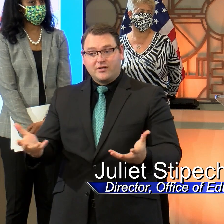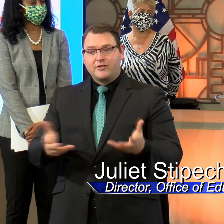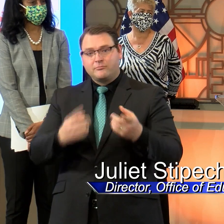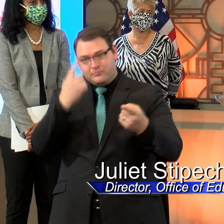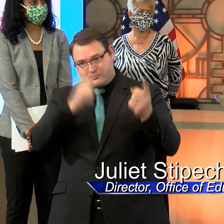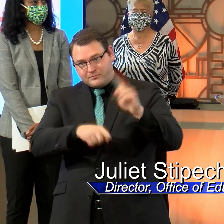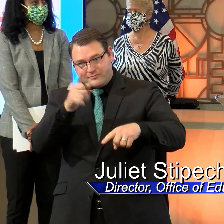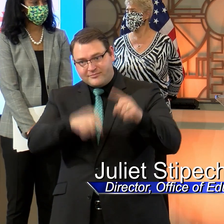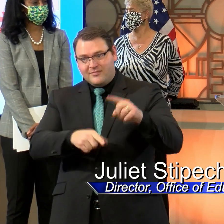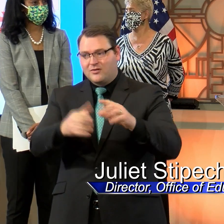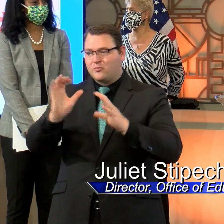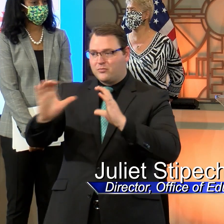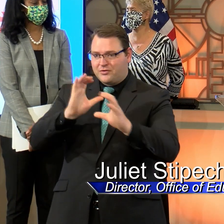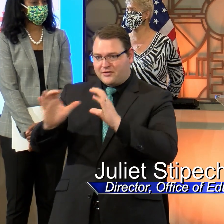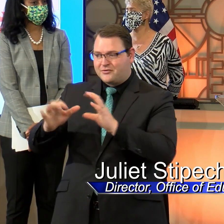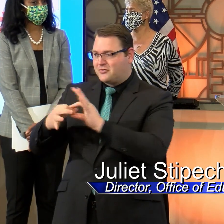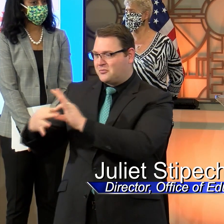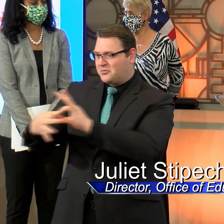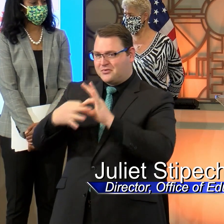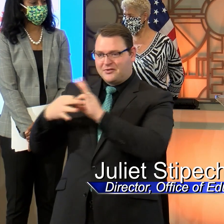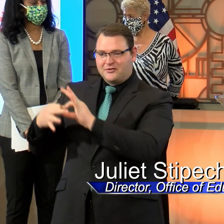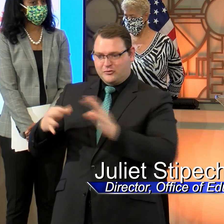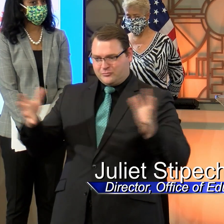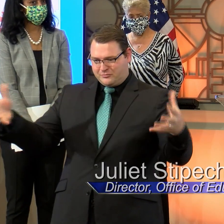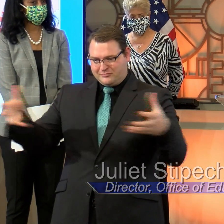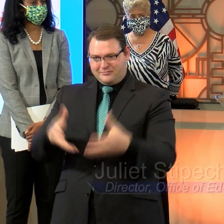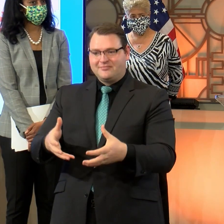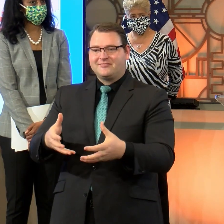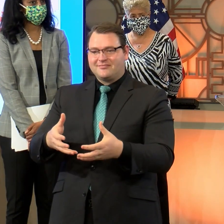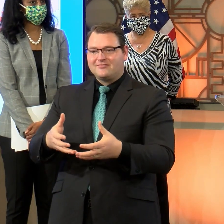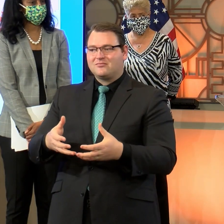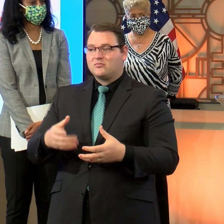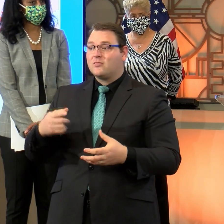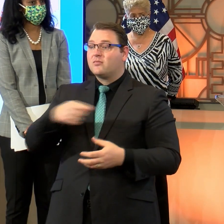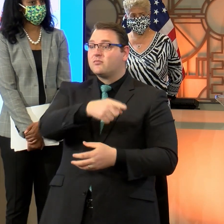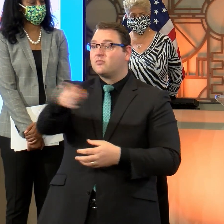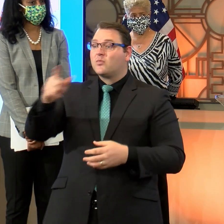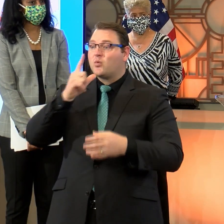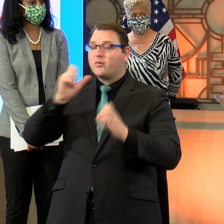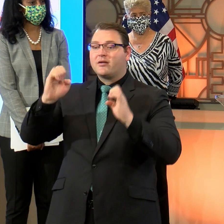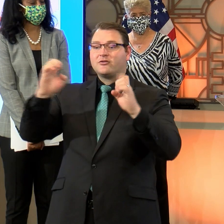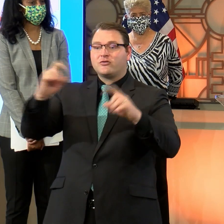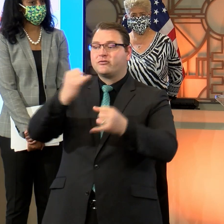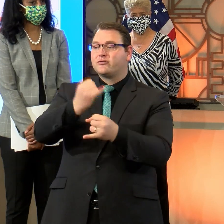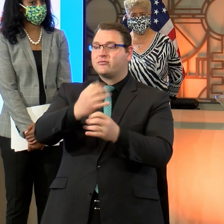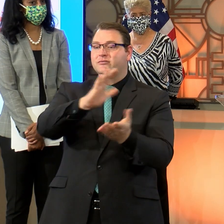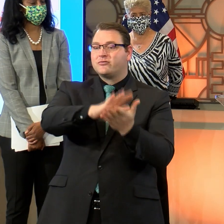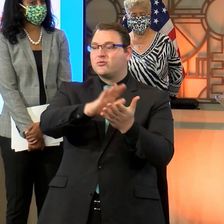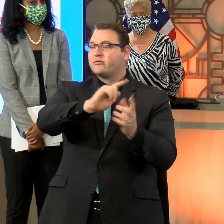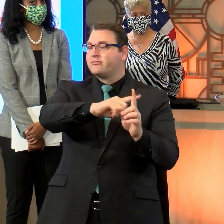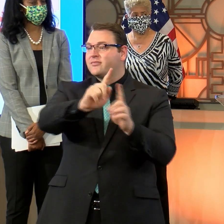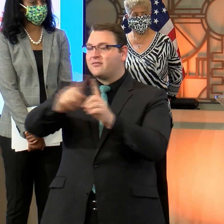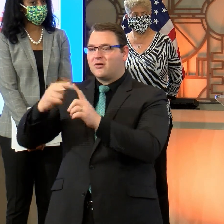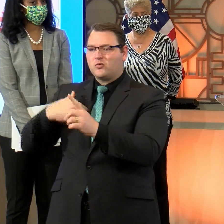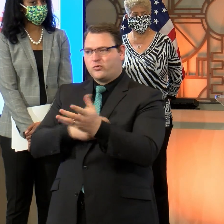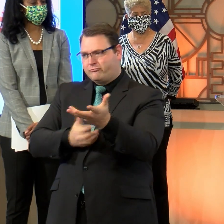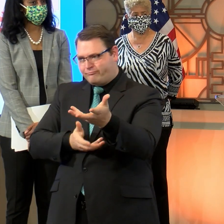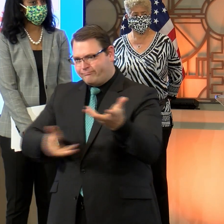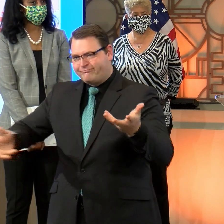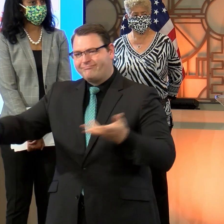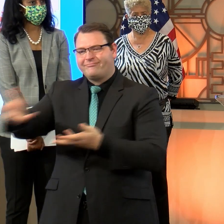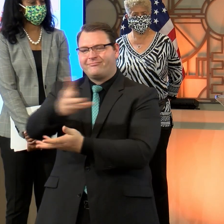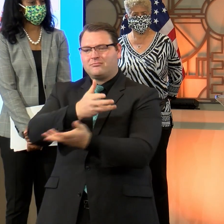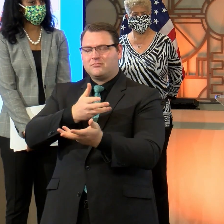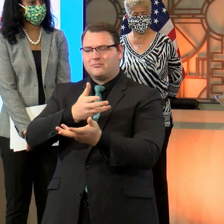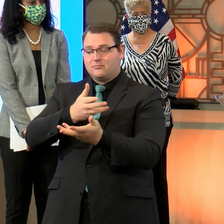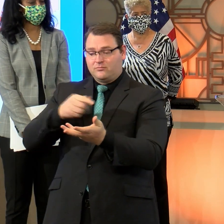communication, and coordination amongst the educational entities that exist in the city of Houston. Education is key to a brighter future, but